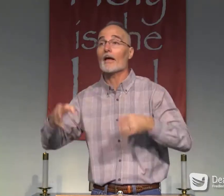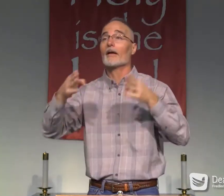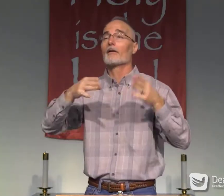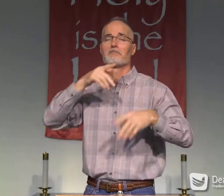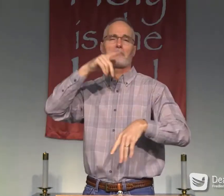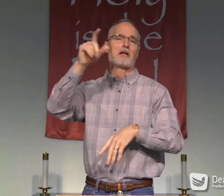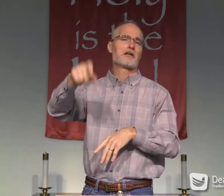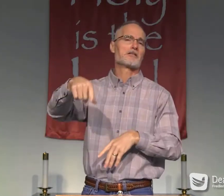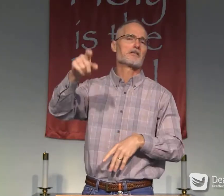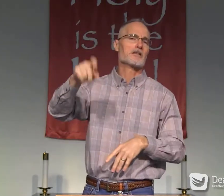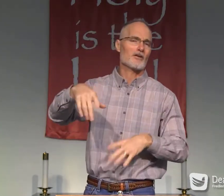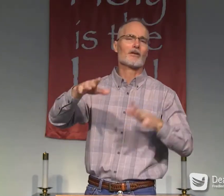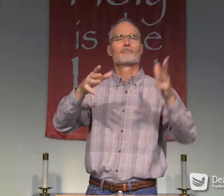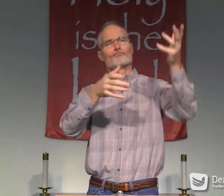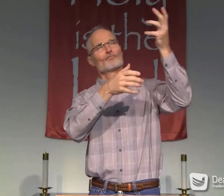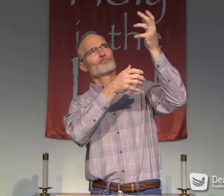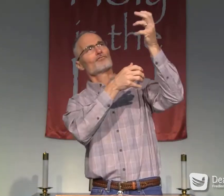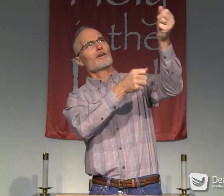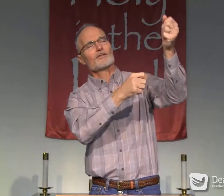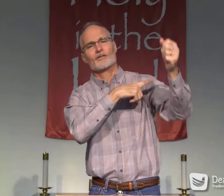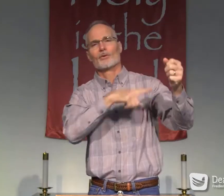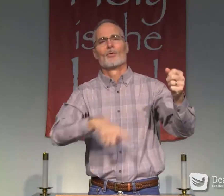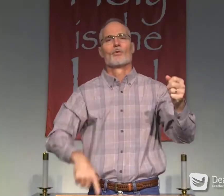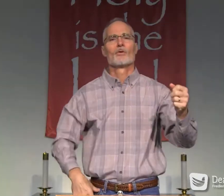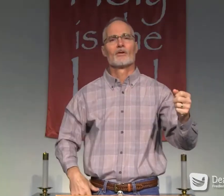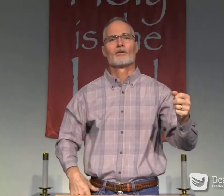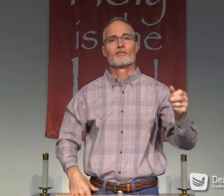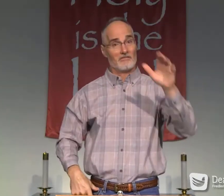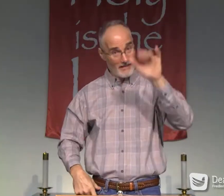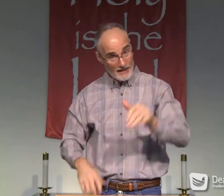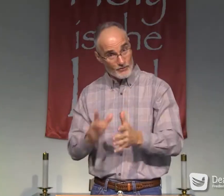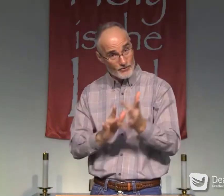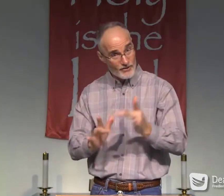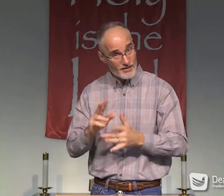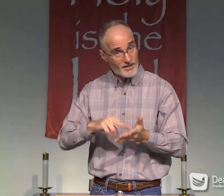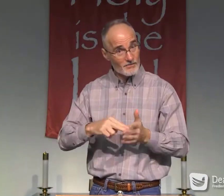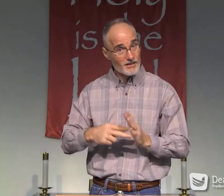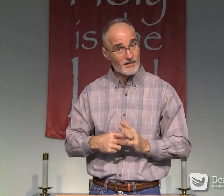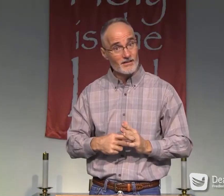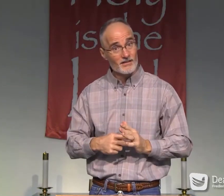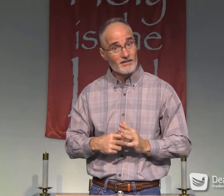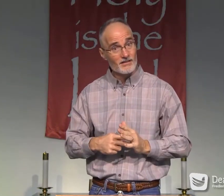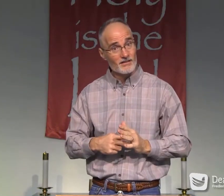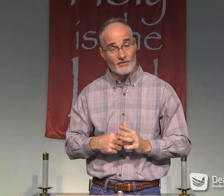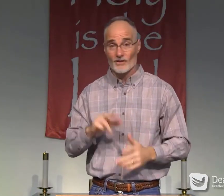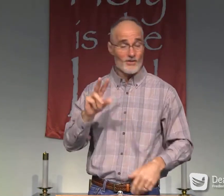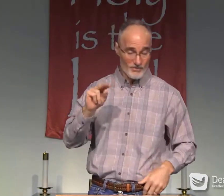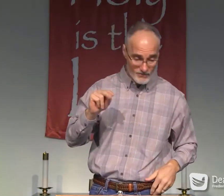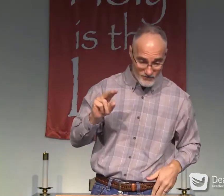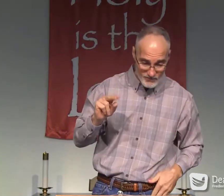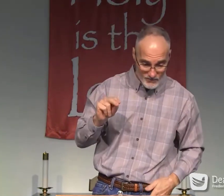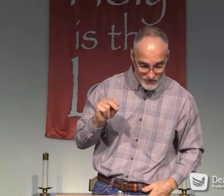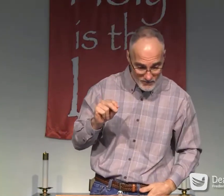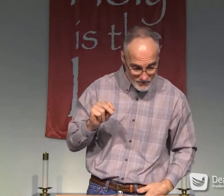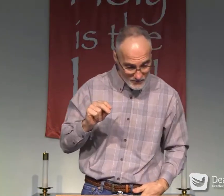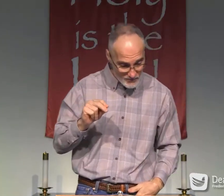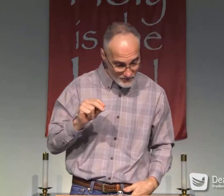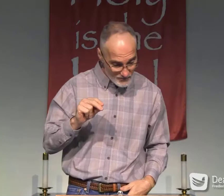in God and everything will be fine. I don't have to plan for retirement because Jesus will take care of me. That's not